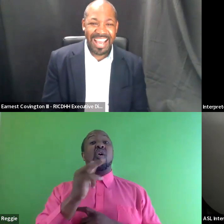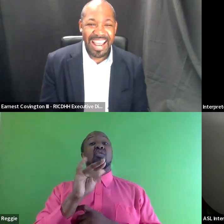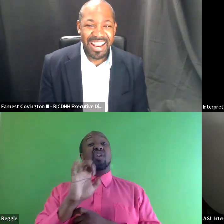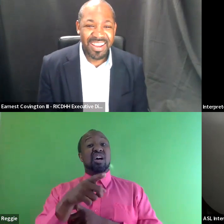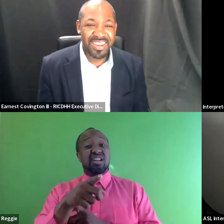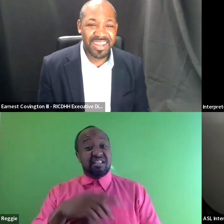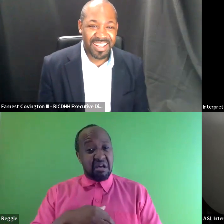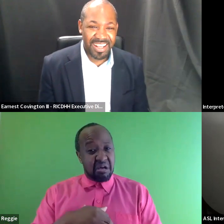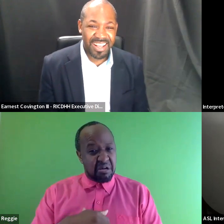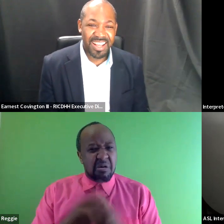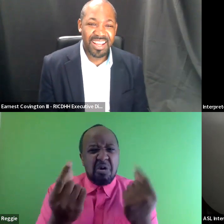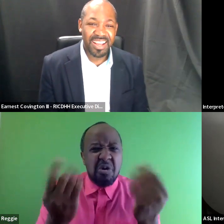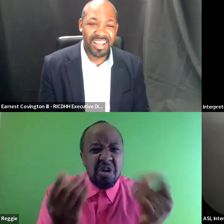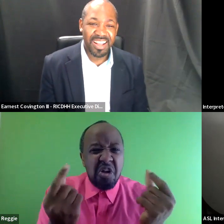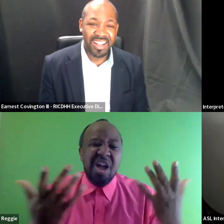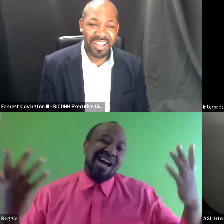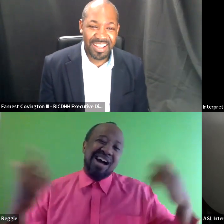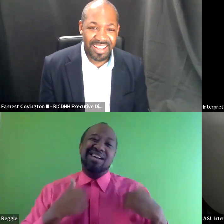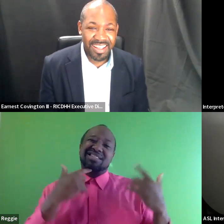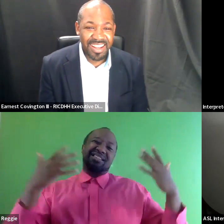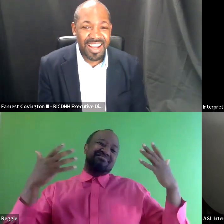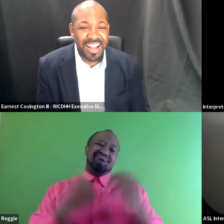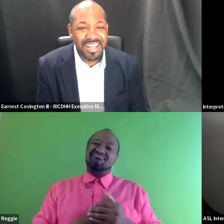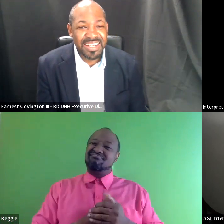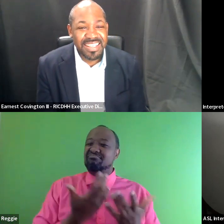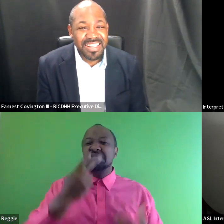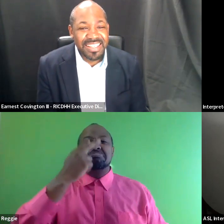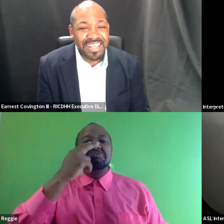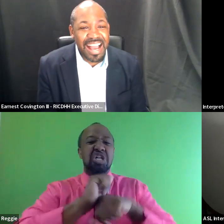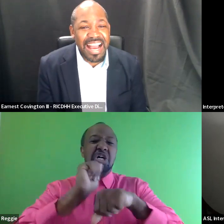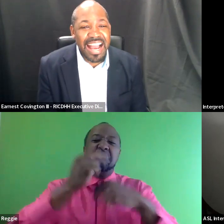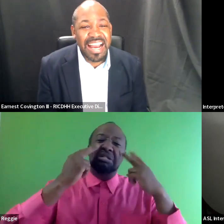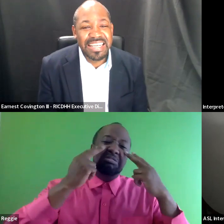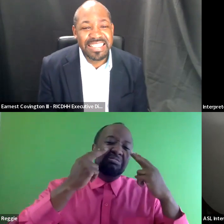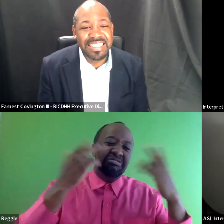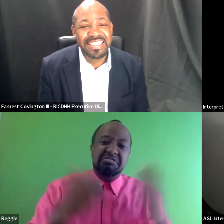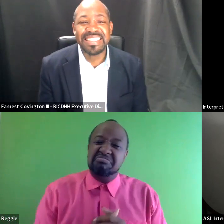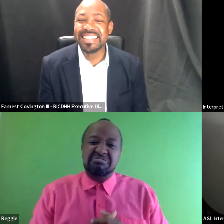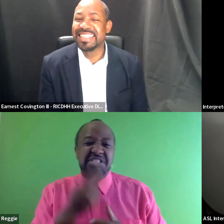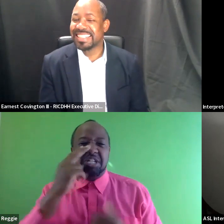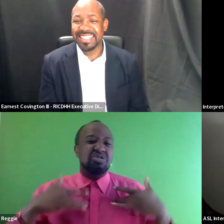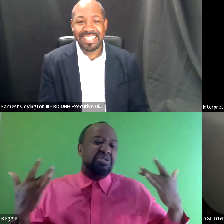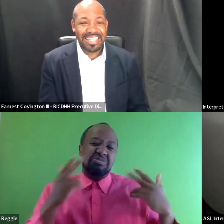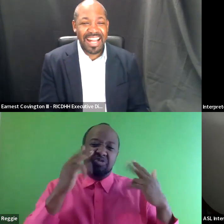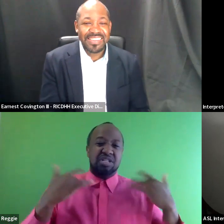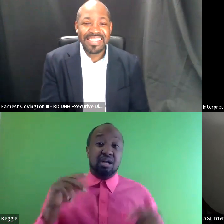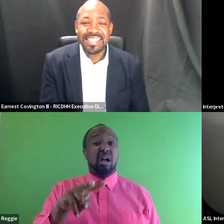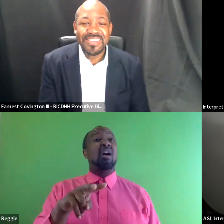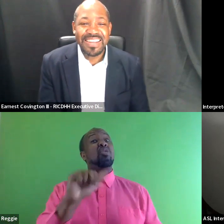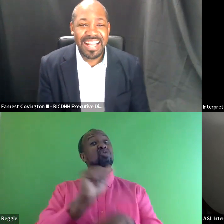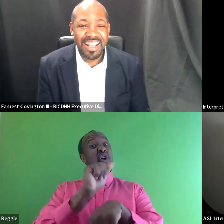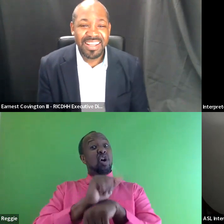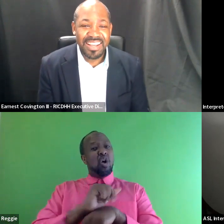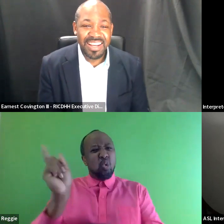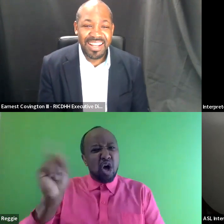when I sign, like, hey, I'm Reggie, you know, nice to meet you, or whatever. So now I'm meeting new people and trying to get into the